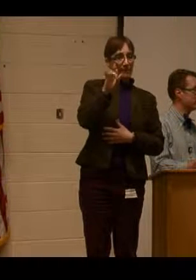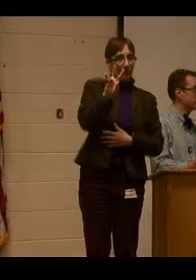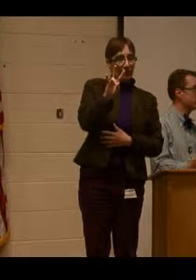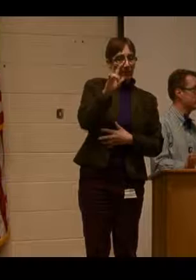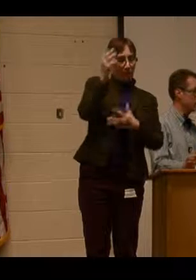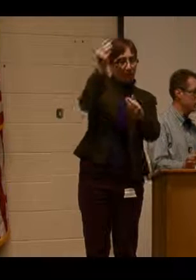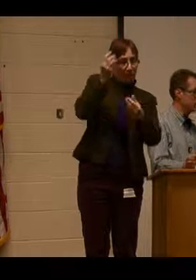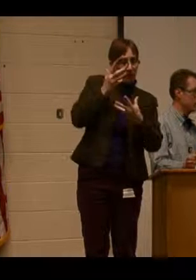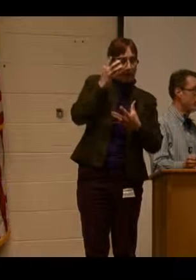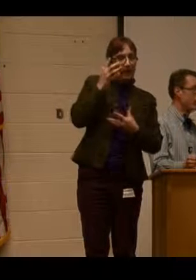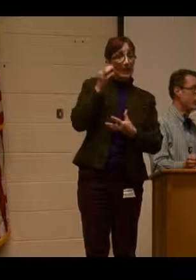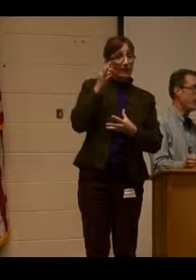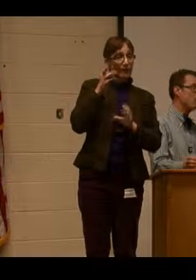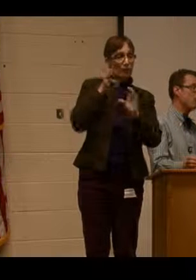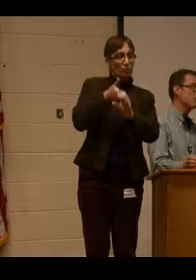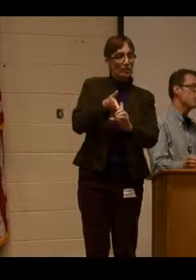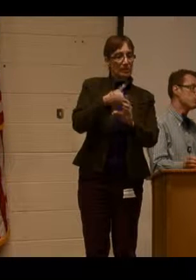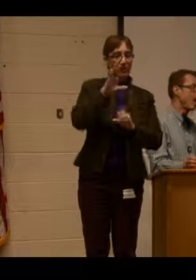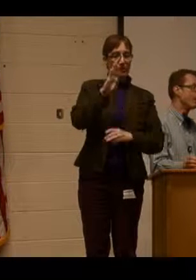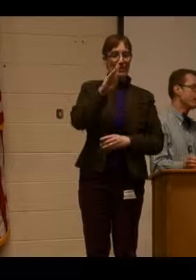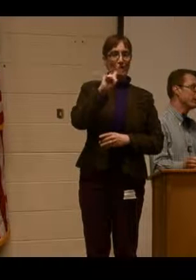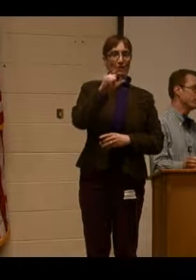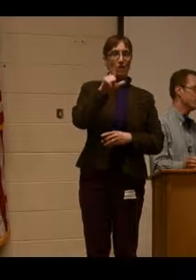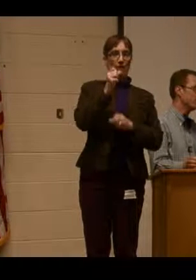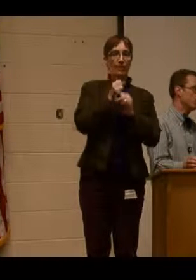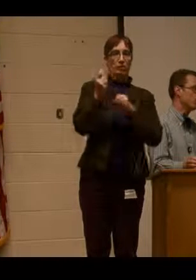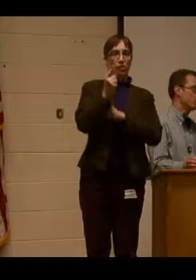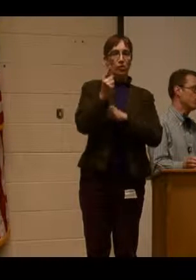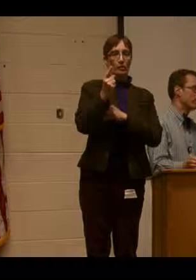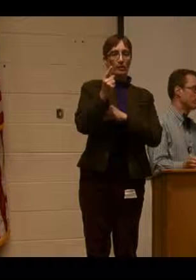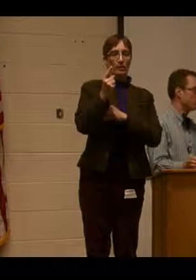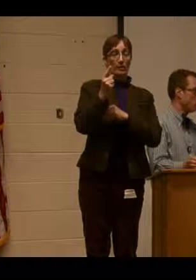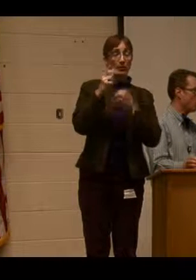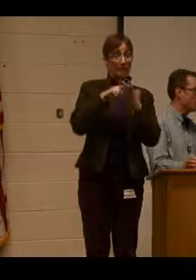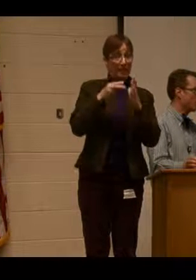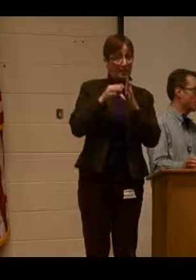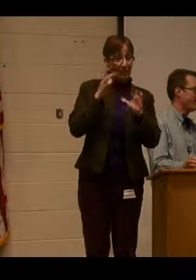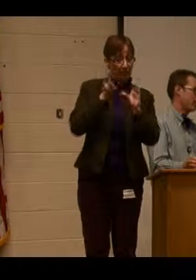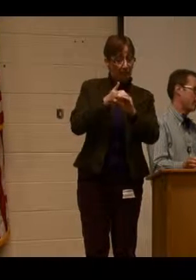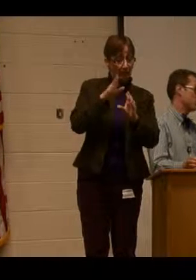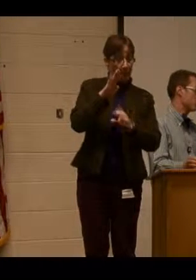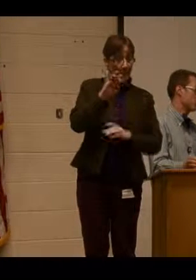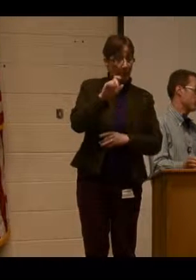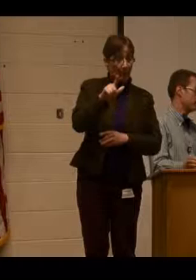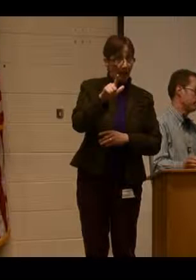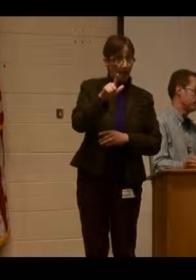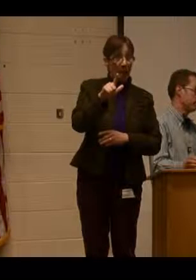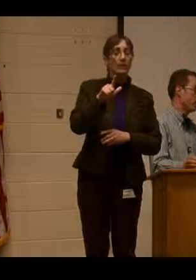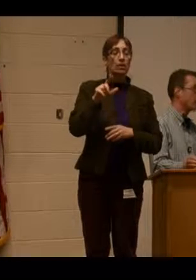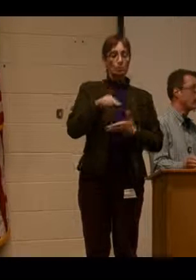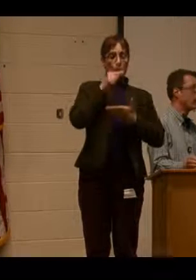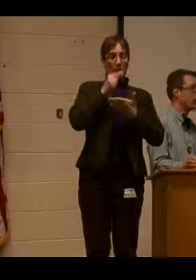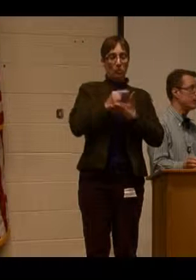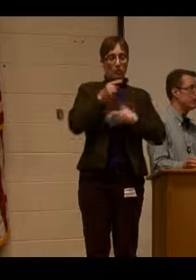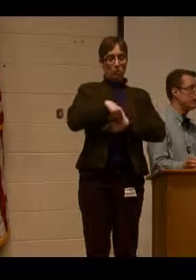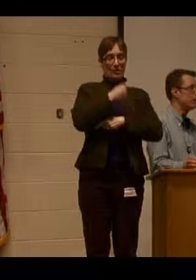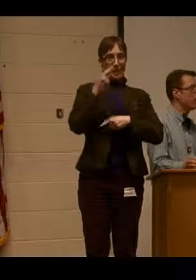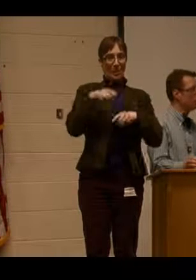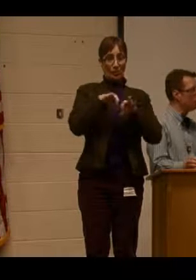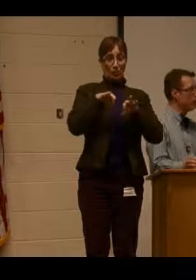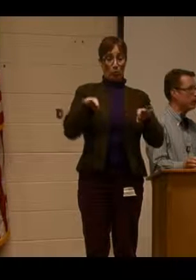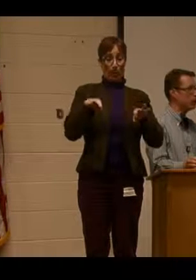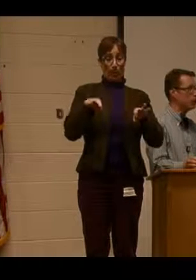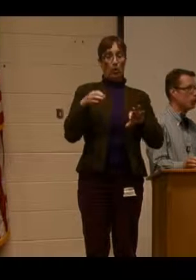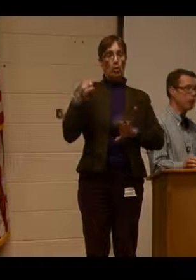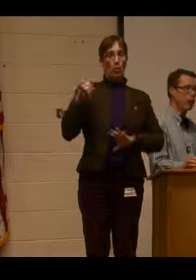we do not issue the diploma at graduation. Because the minute we issue the